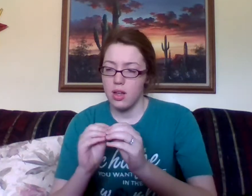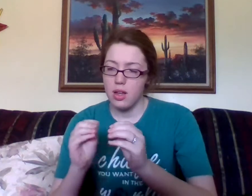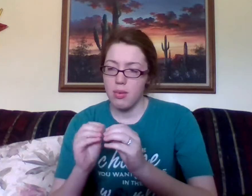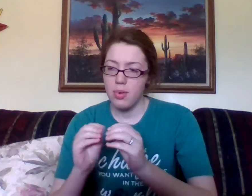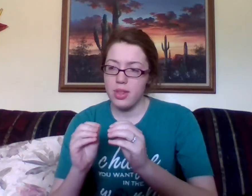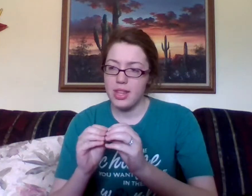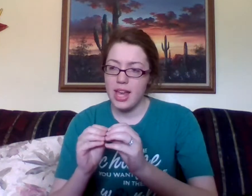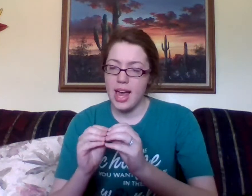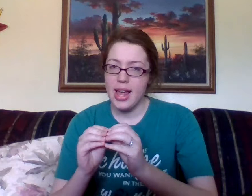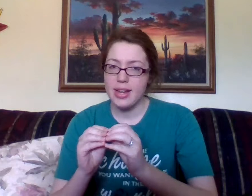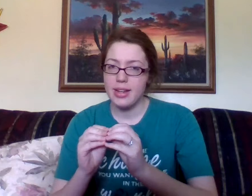more than that,